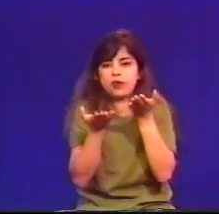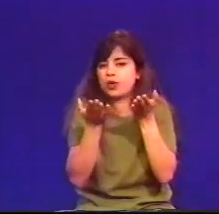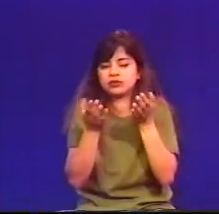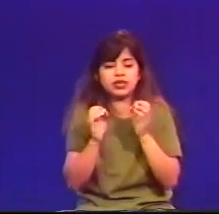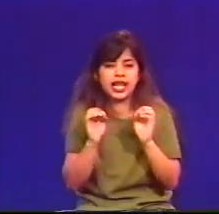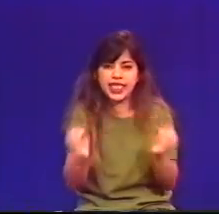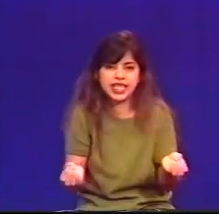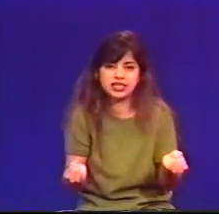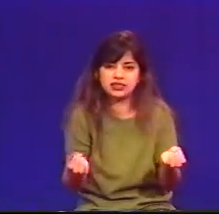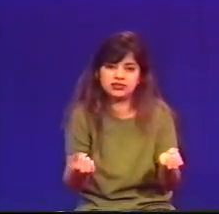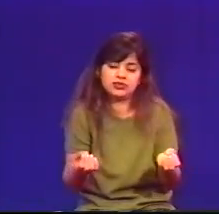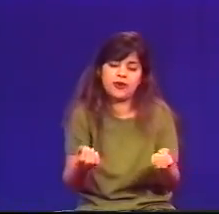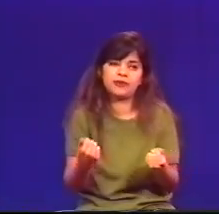not offered.